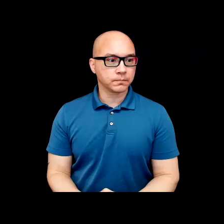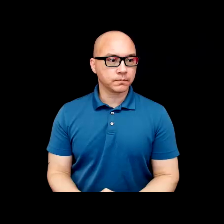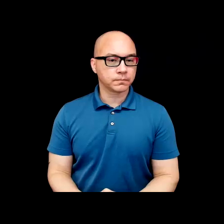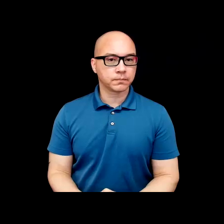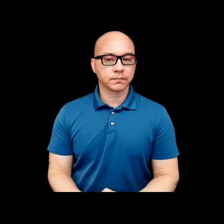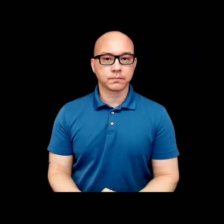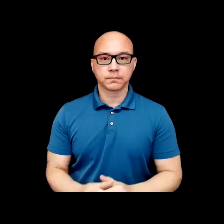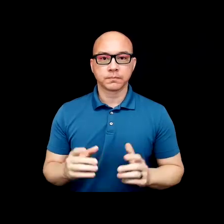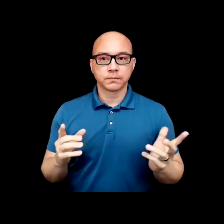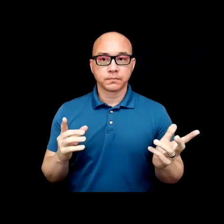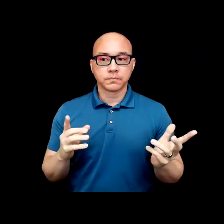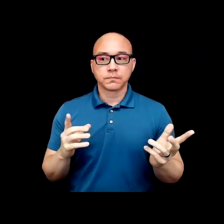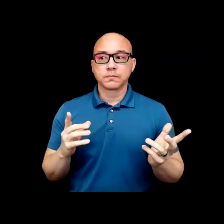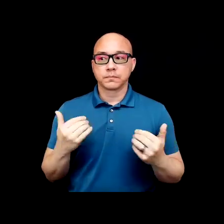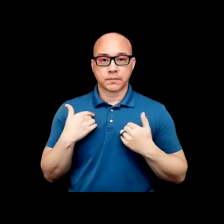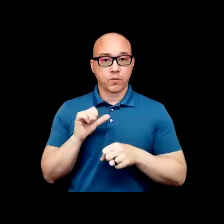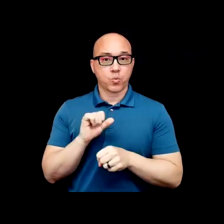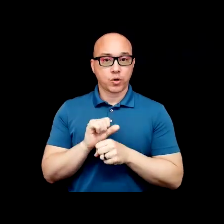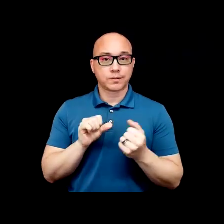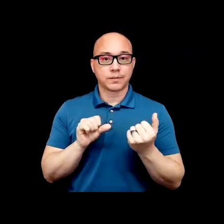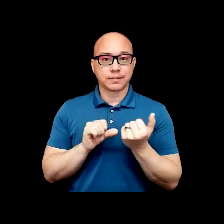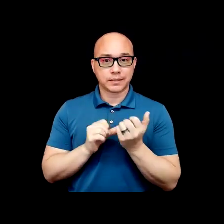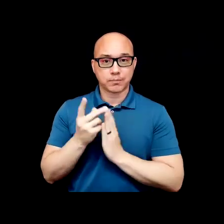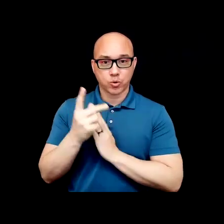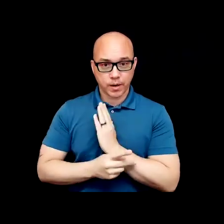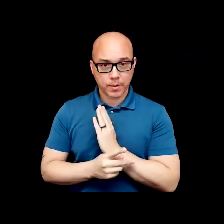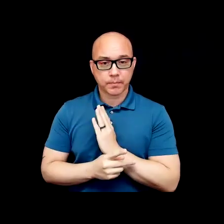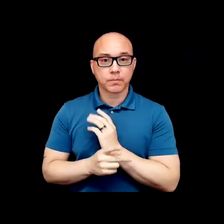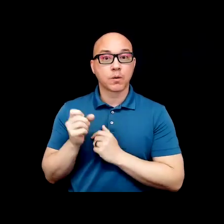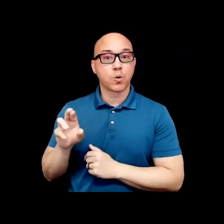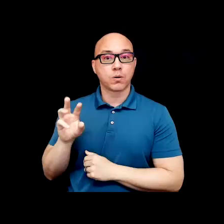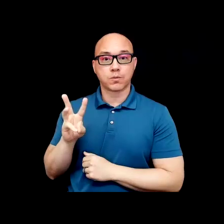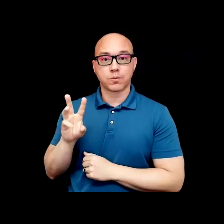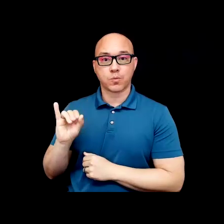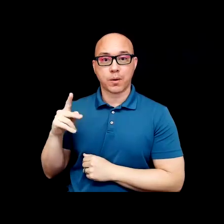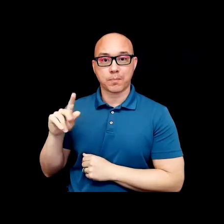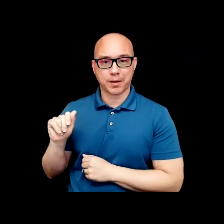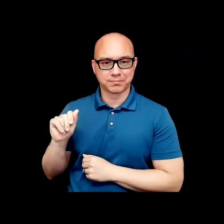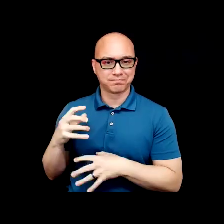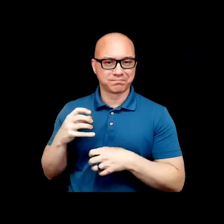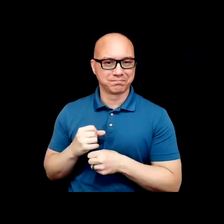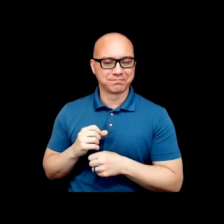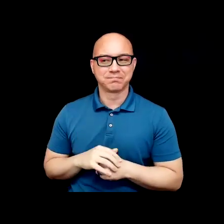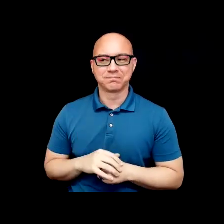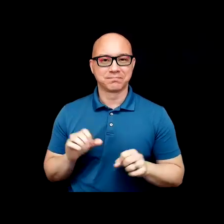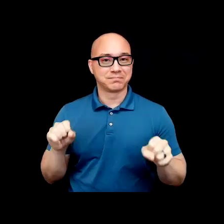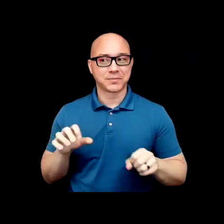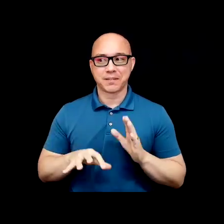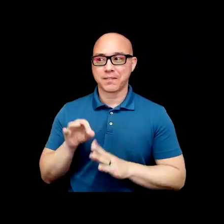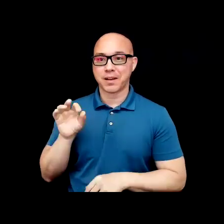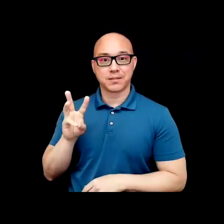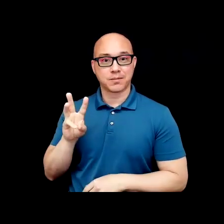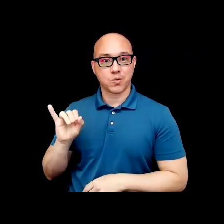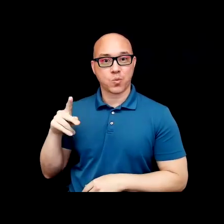Work Incentives Planning and Assistance Program, or WIPA for short. And you can find the WIPA project in